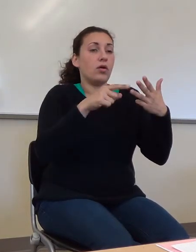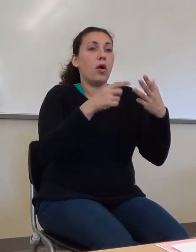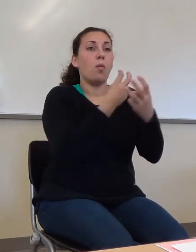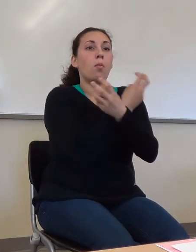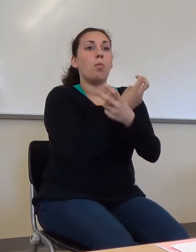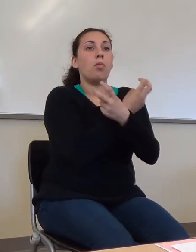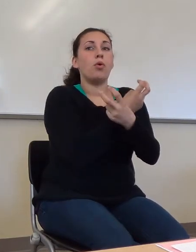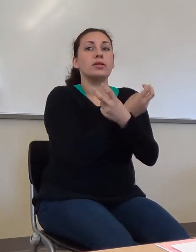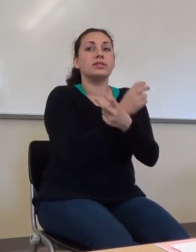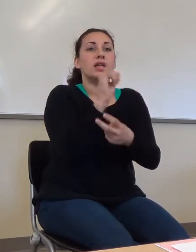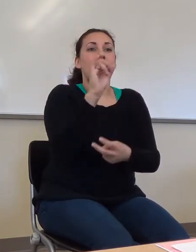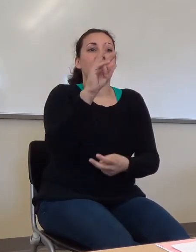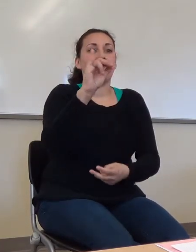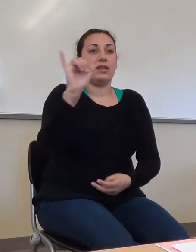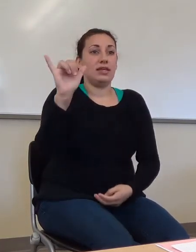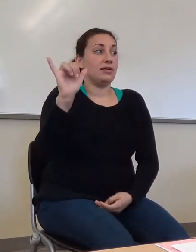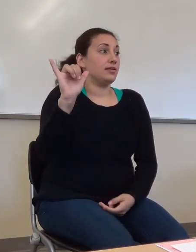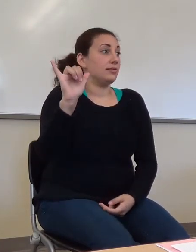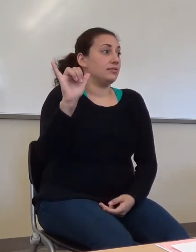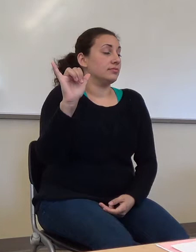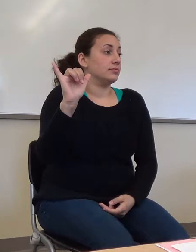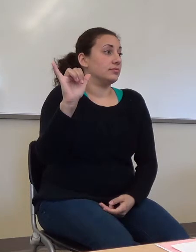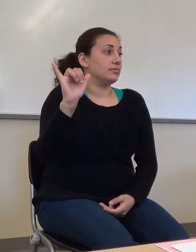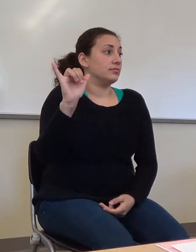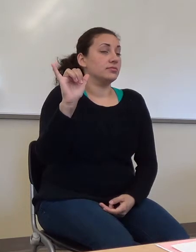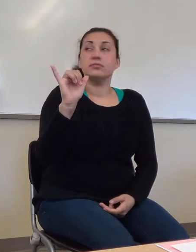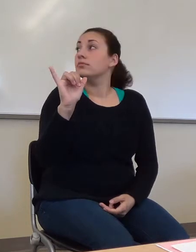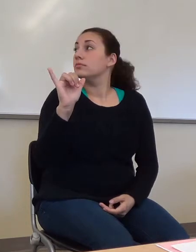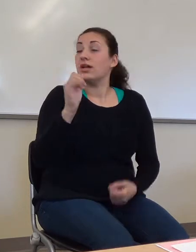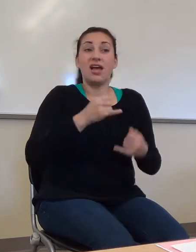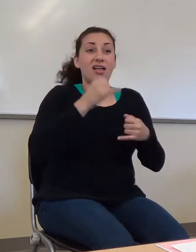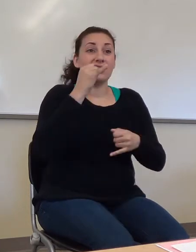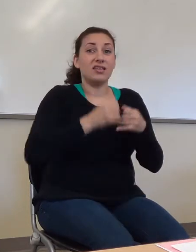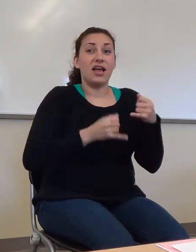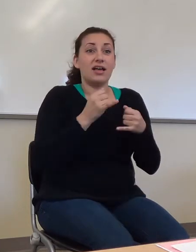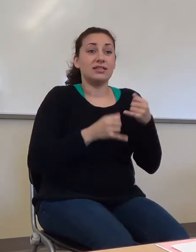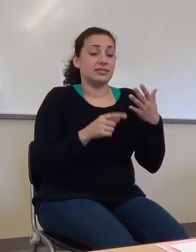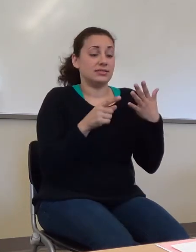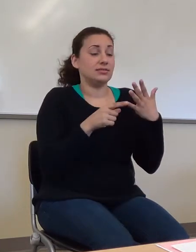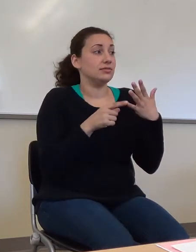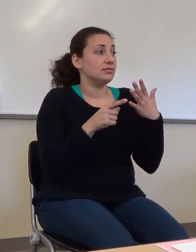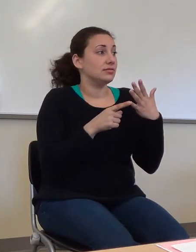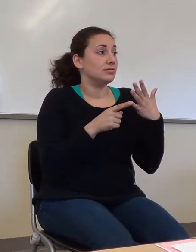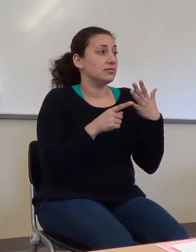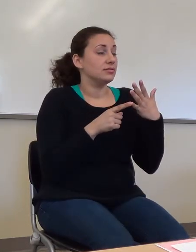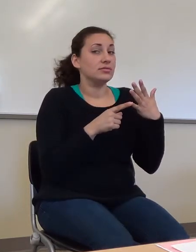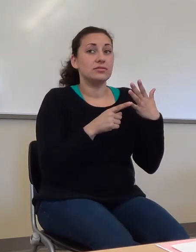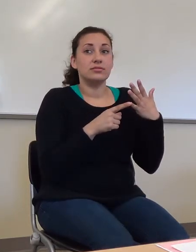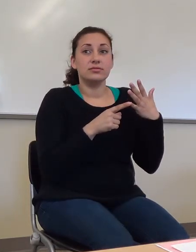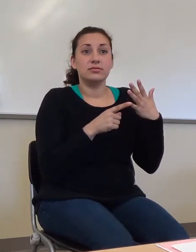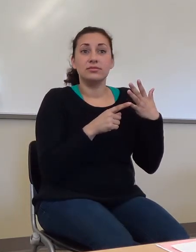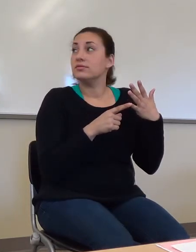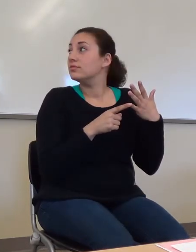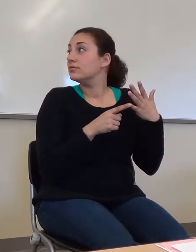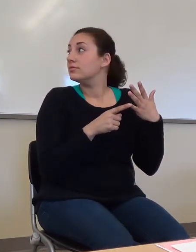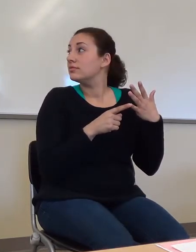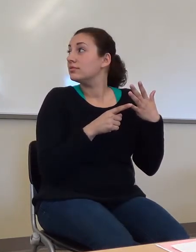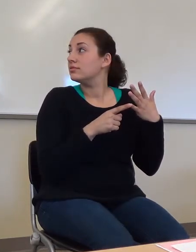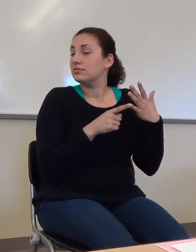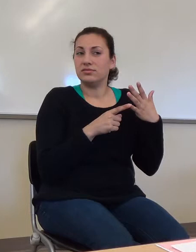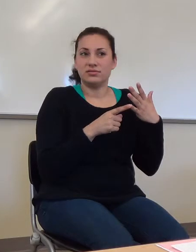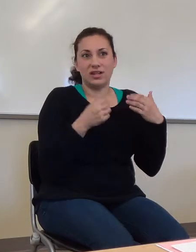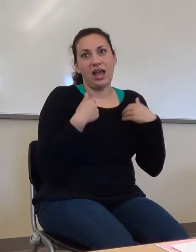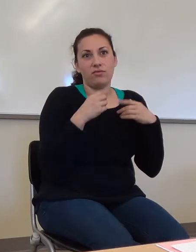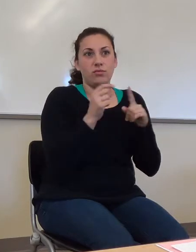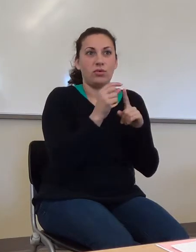poison ivy, okay, and then lastly, this did have an and at